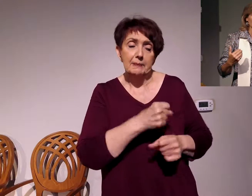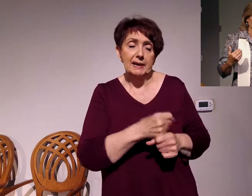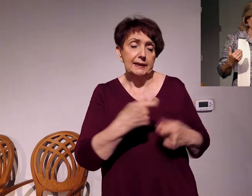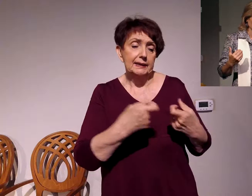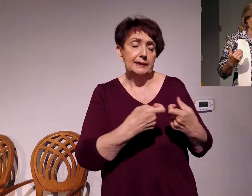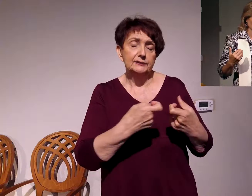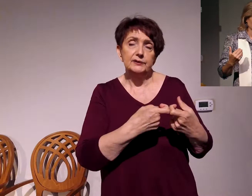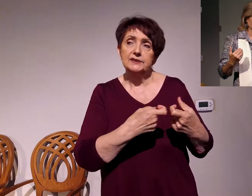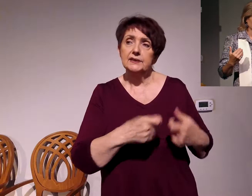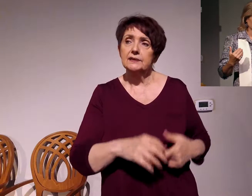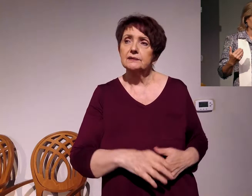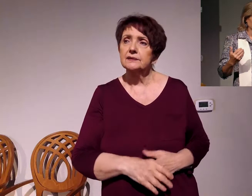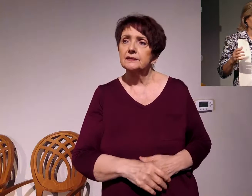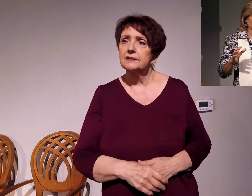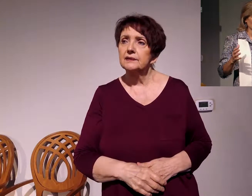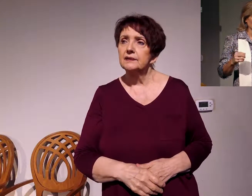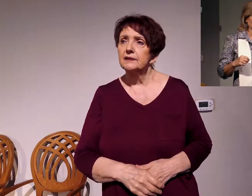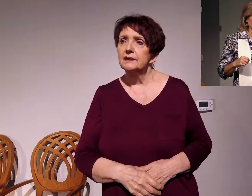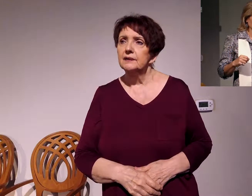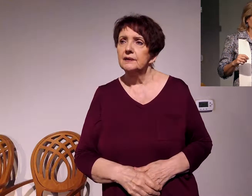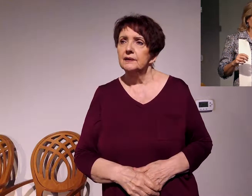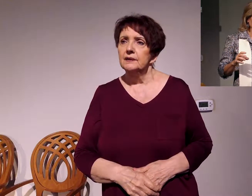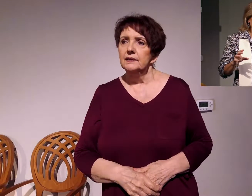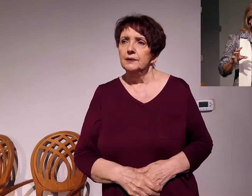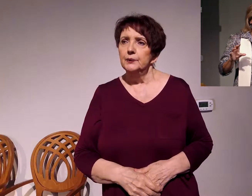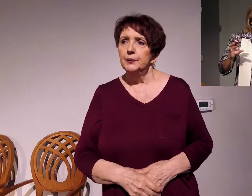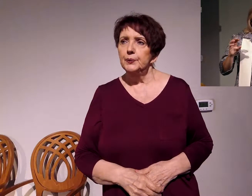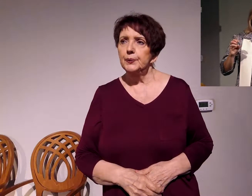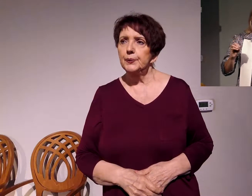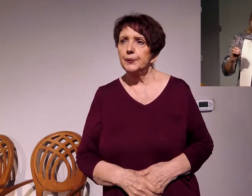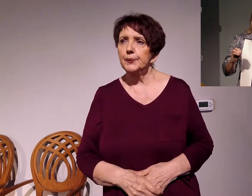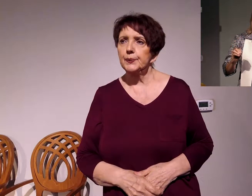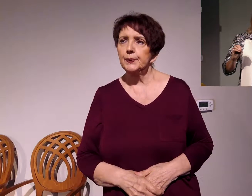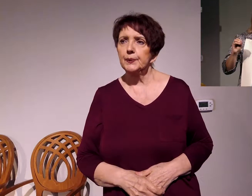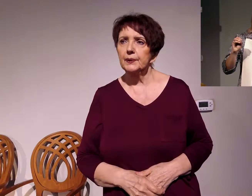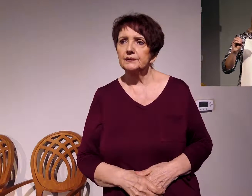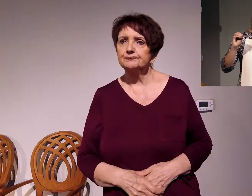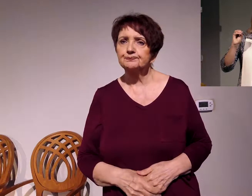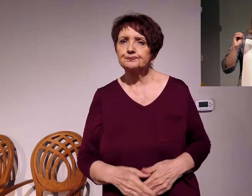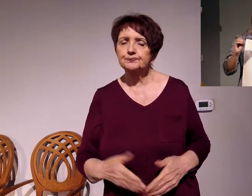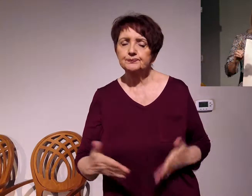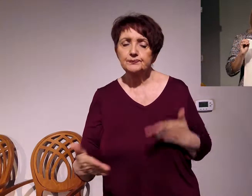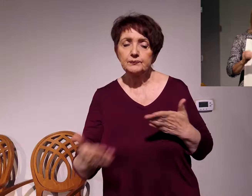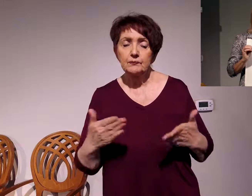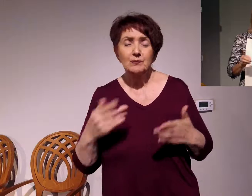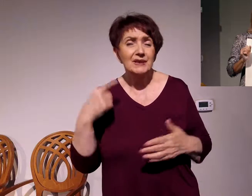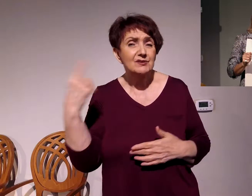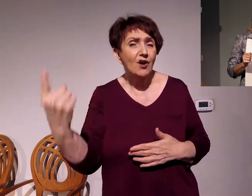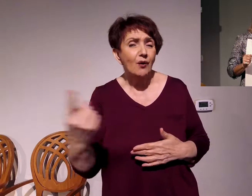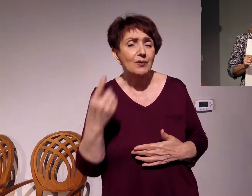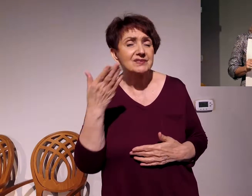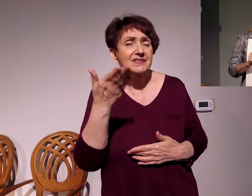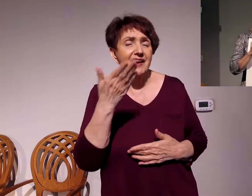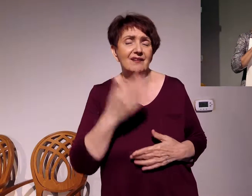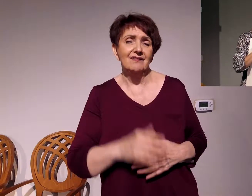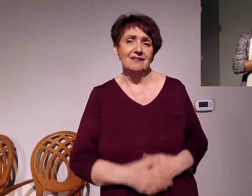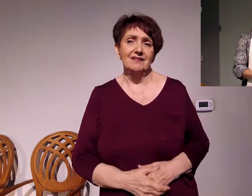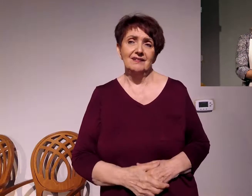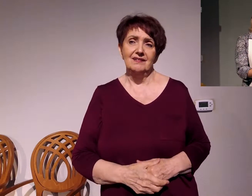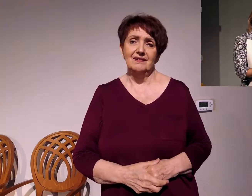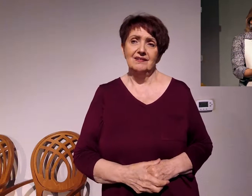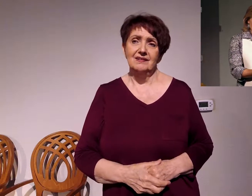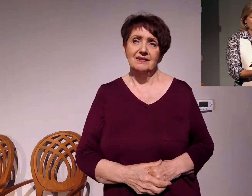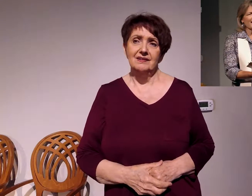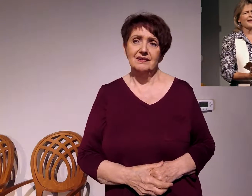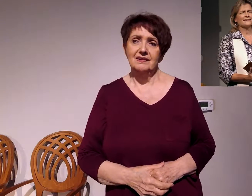energy. electrical energy. We could debate that. We could debate that. Probably It has always But existed. But you